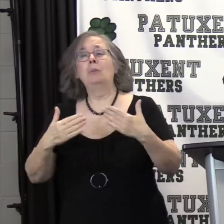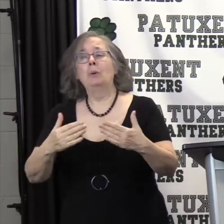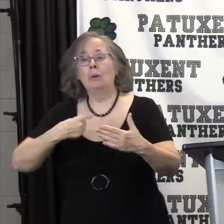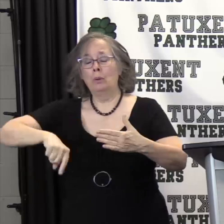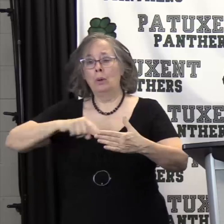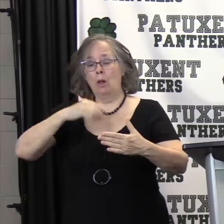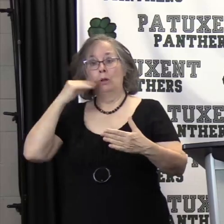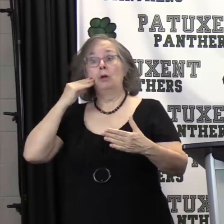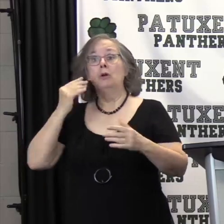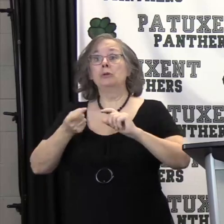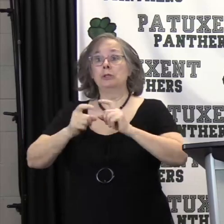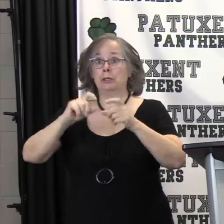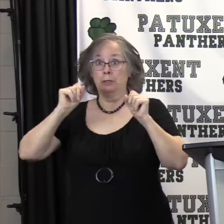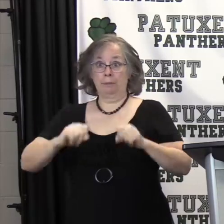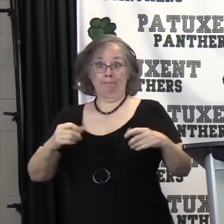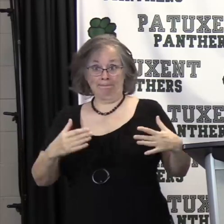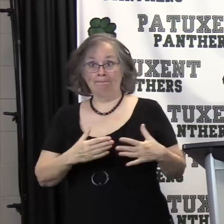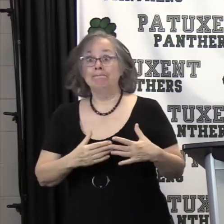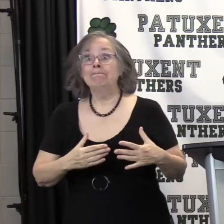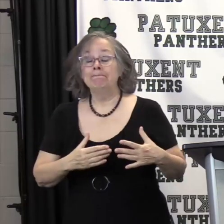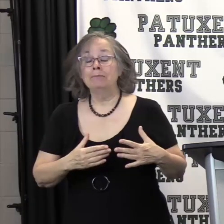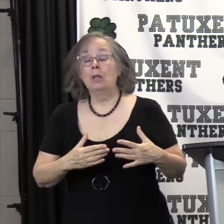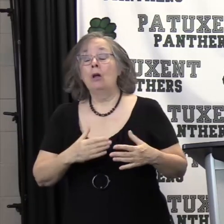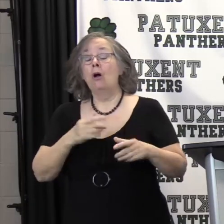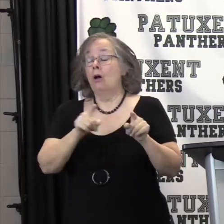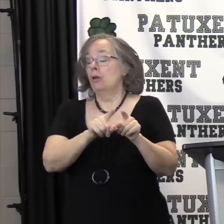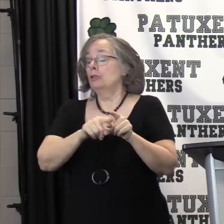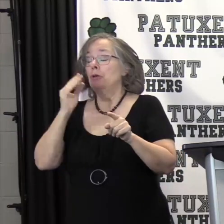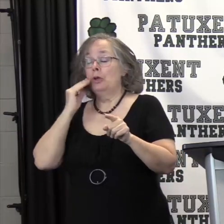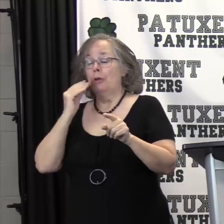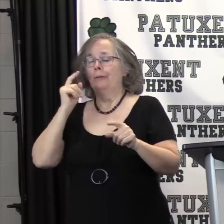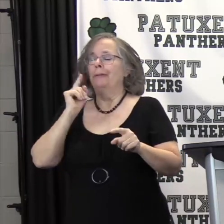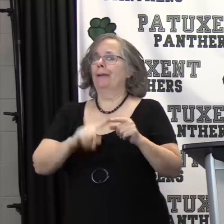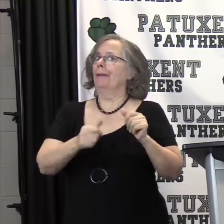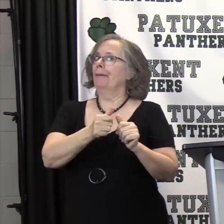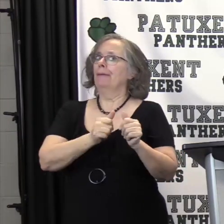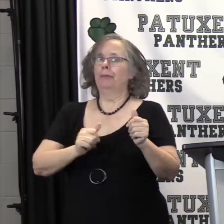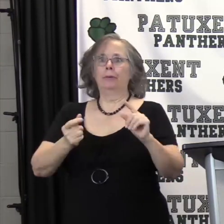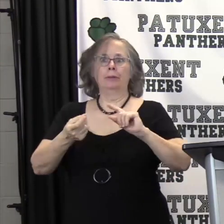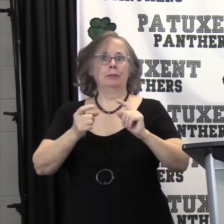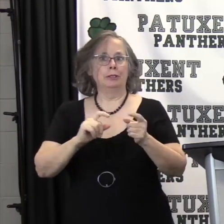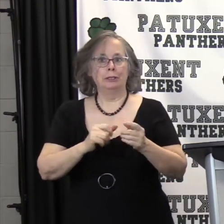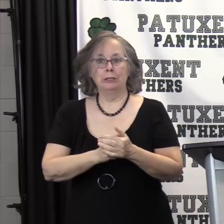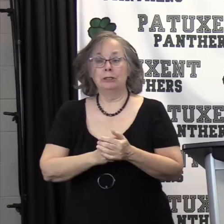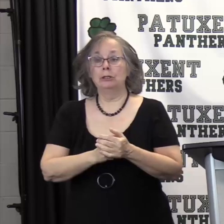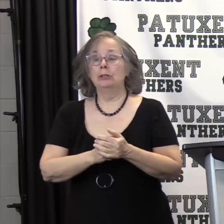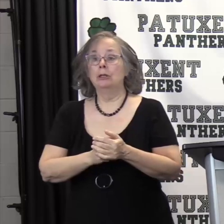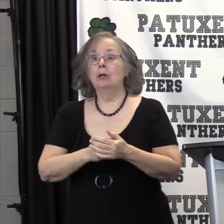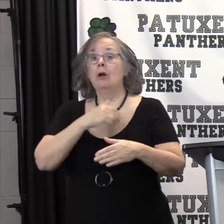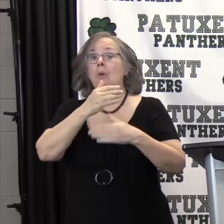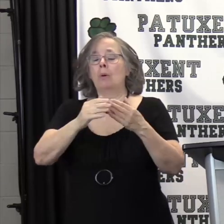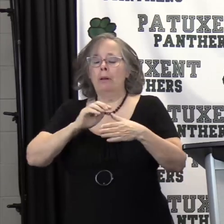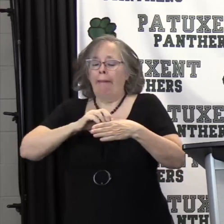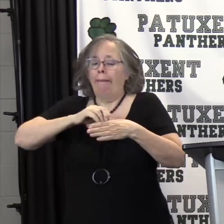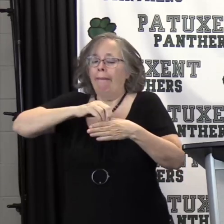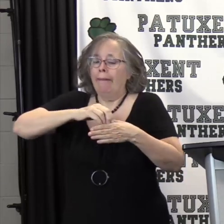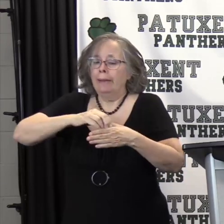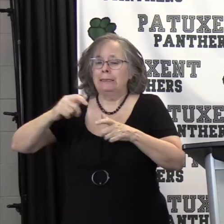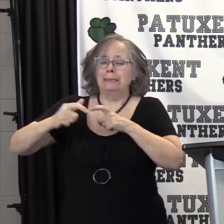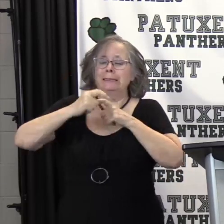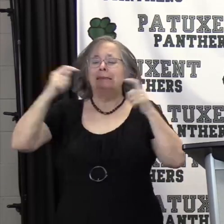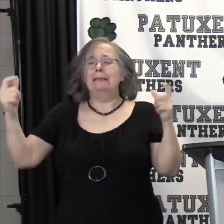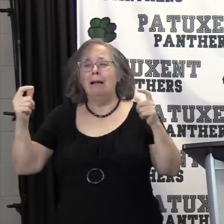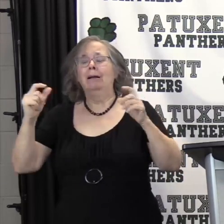know that change can be scary. We also know that change is unavoidable. We are all on the precipice of enormous